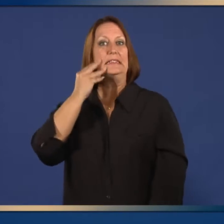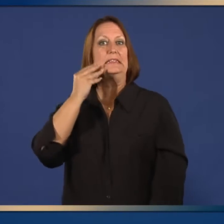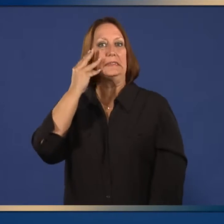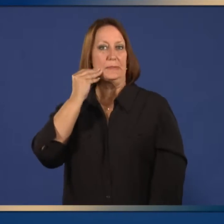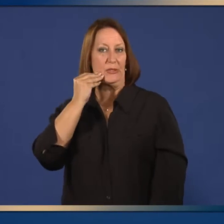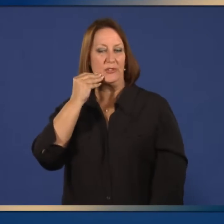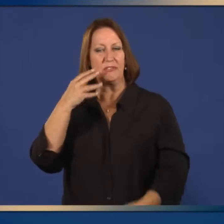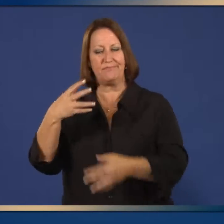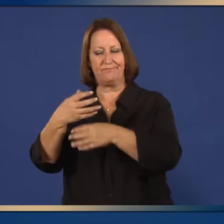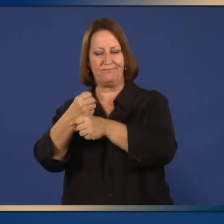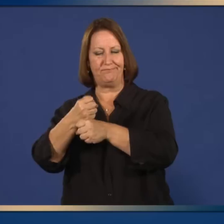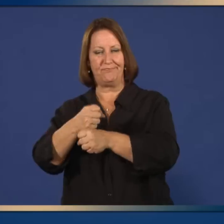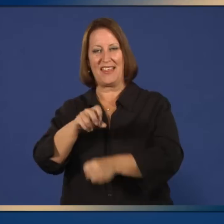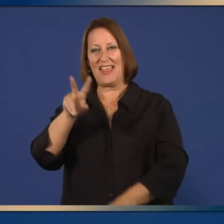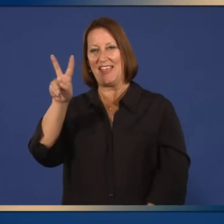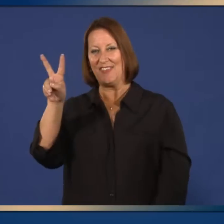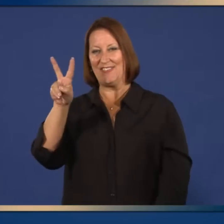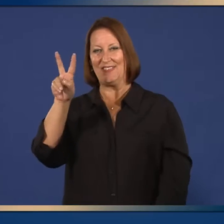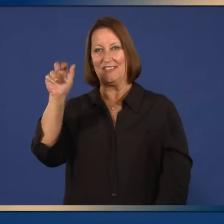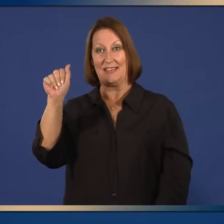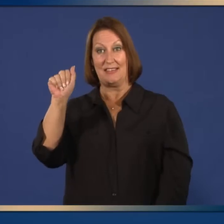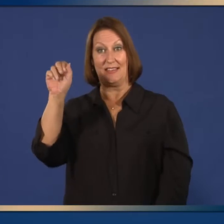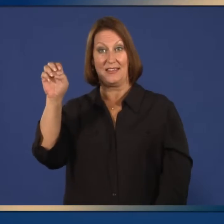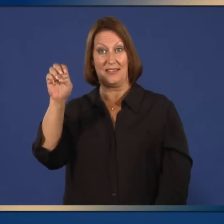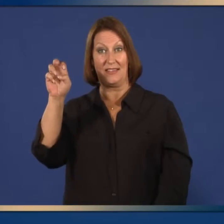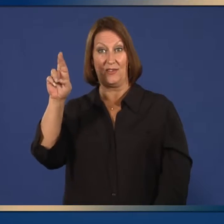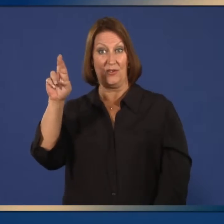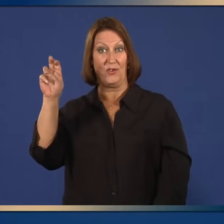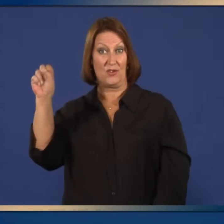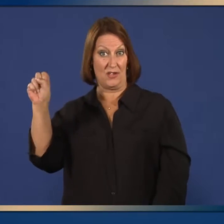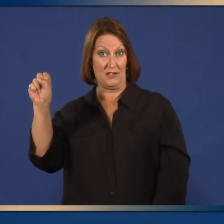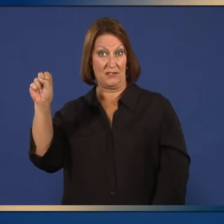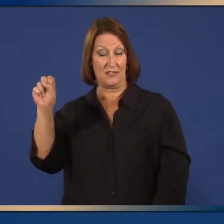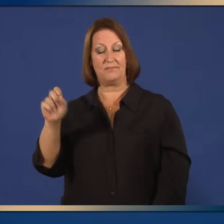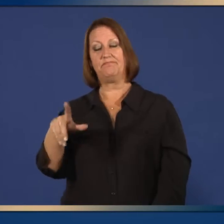Reporting System form, or VAERS.